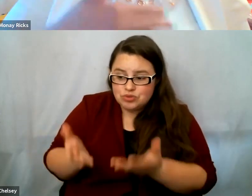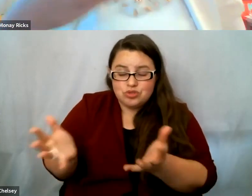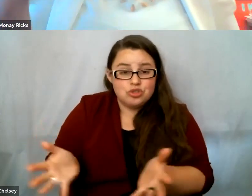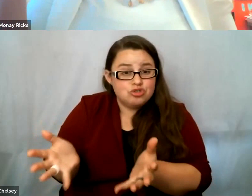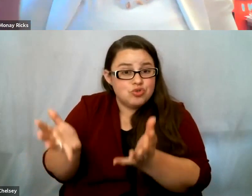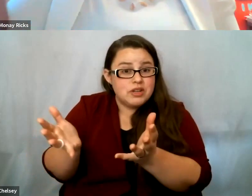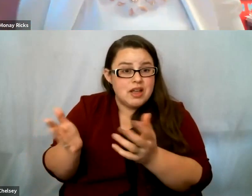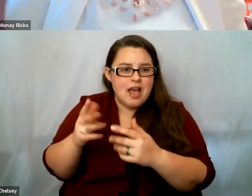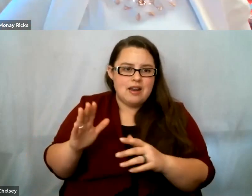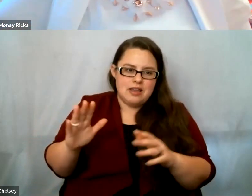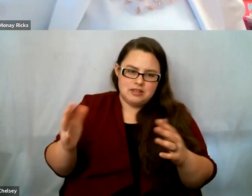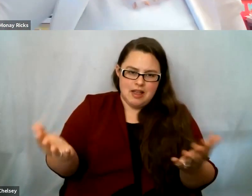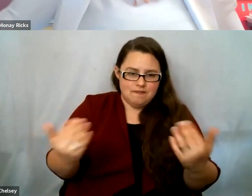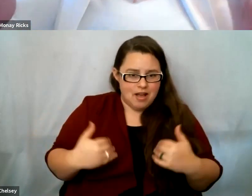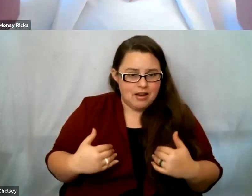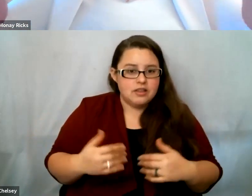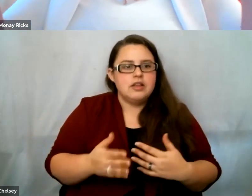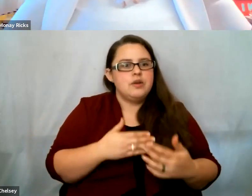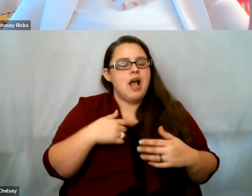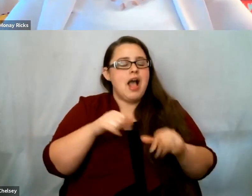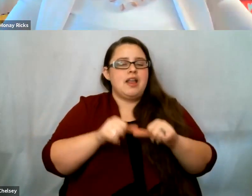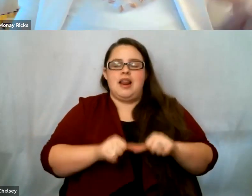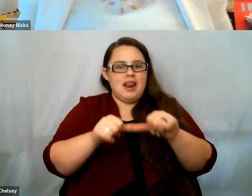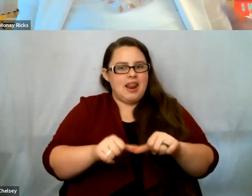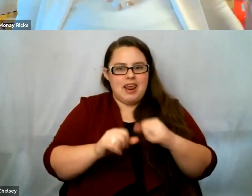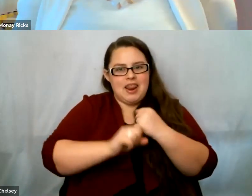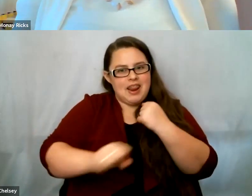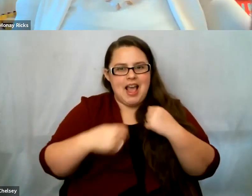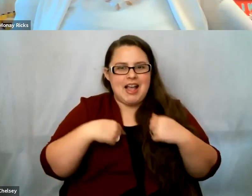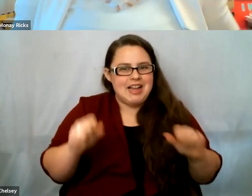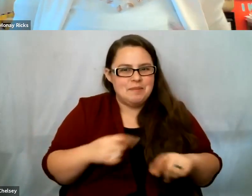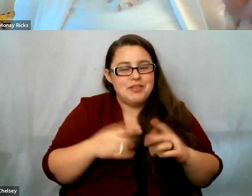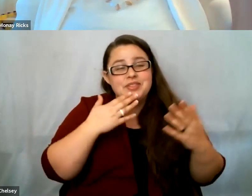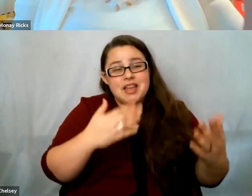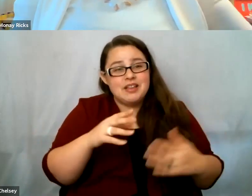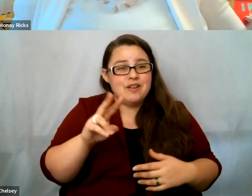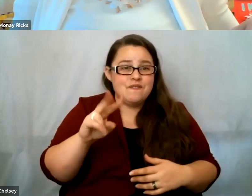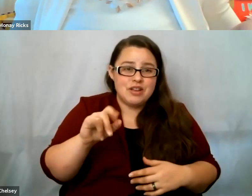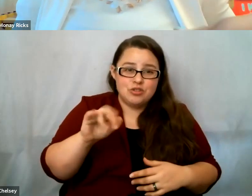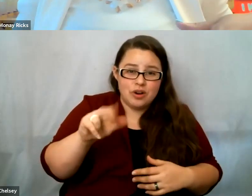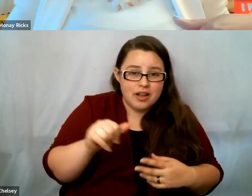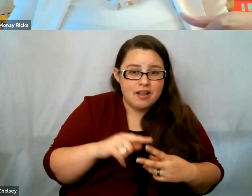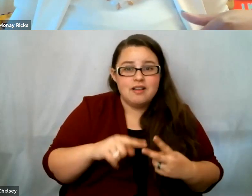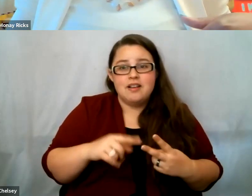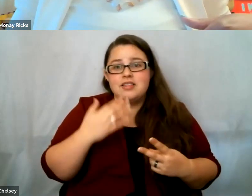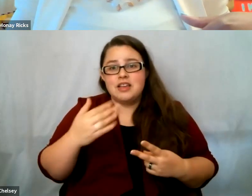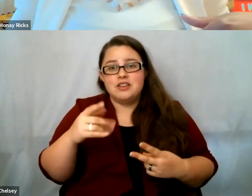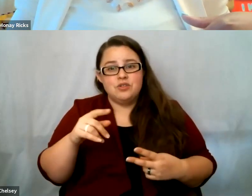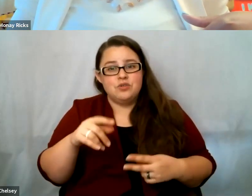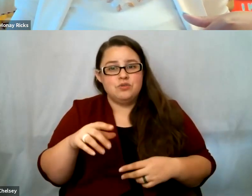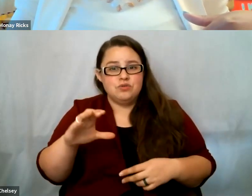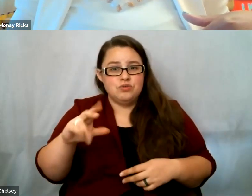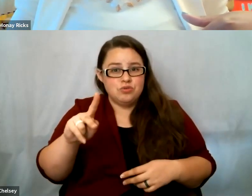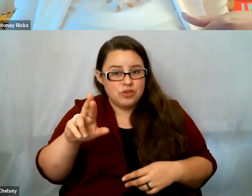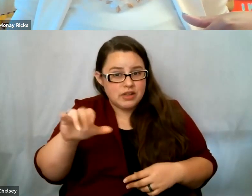inviting. Sorry, I can go on and on and on, but thank you, Victoria. Thank you, Christopher. Thank you, Terry.